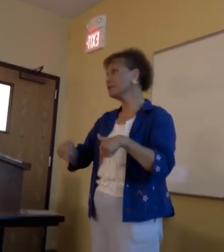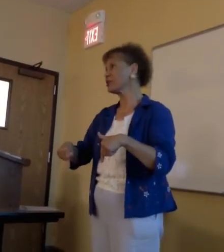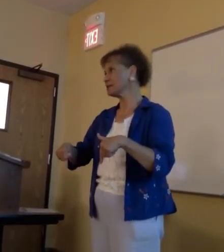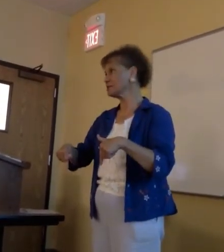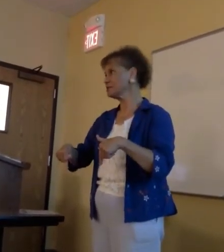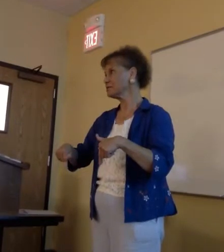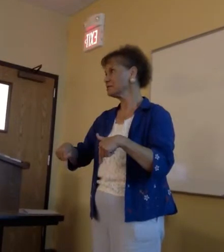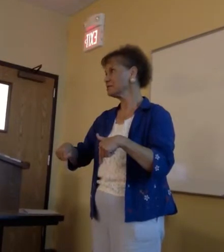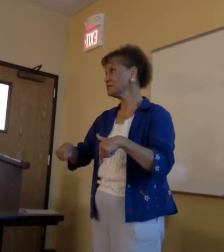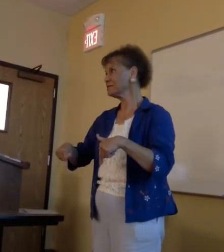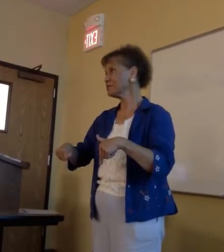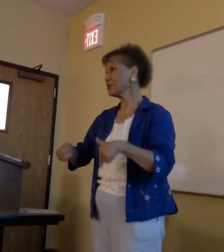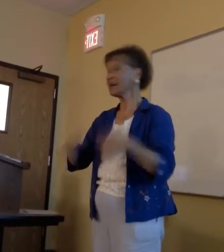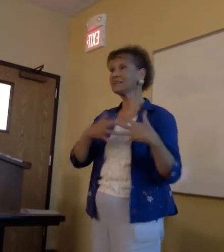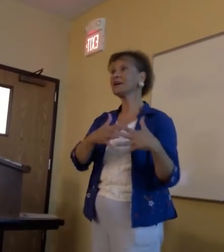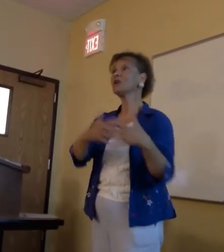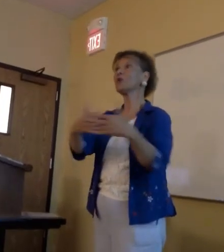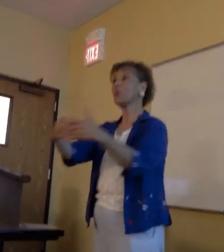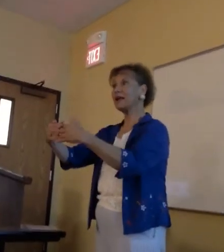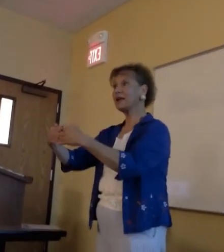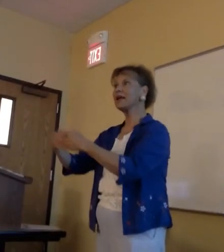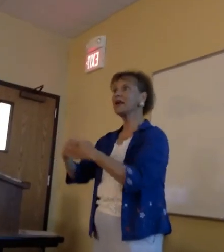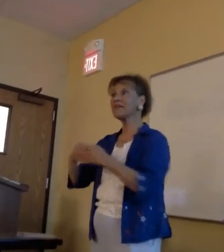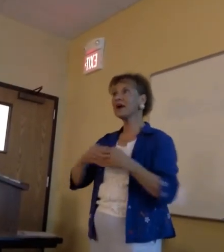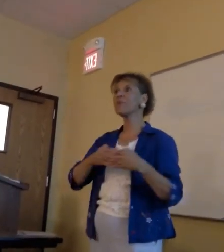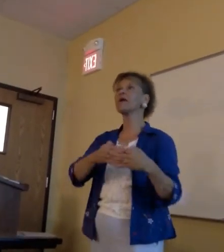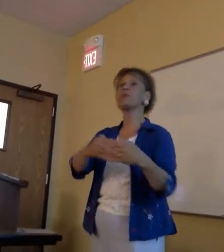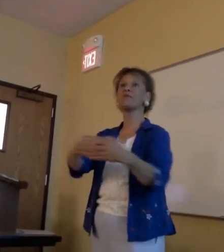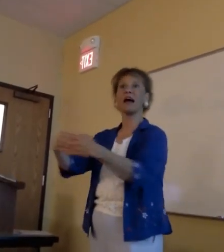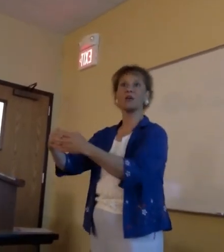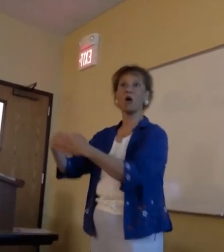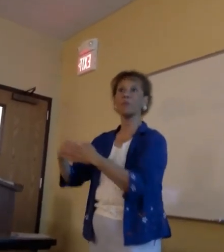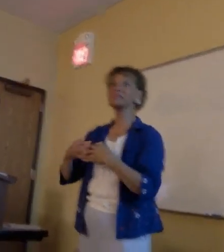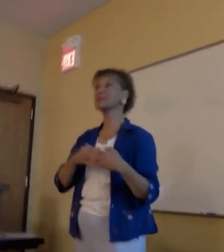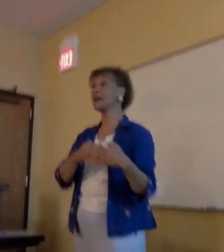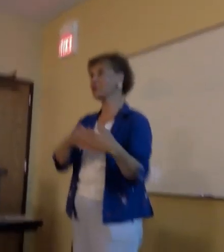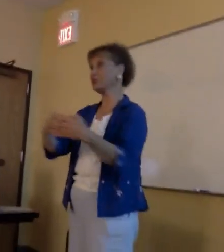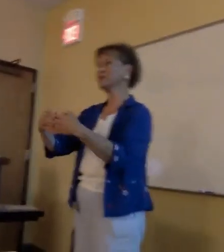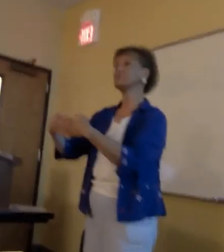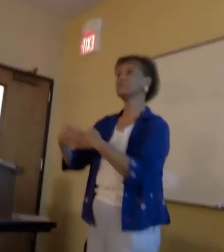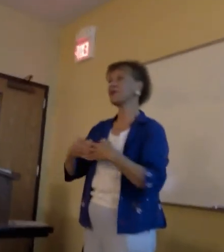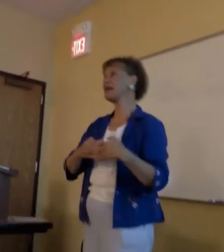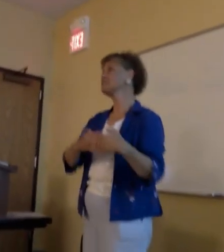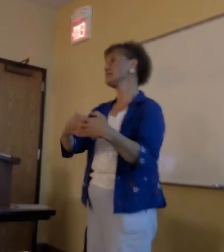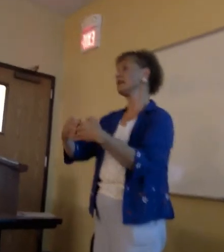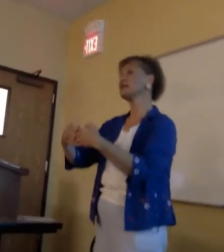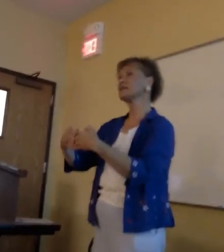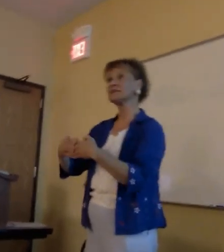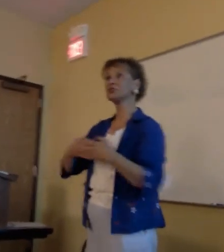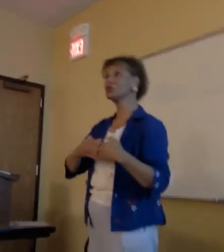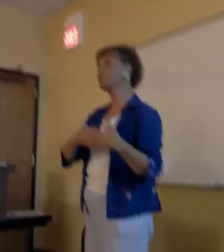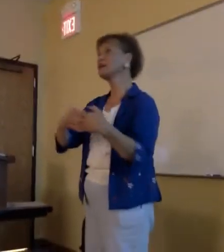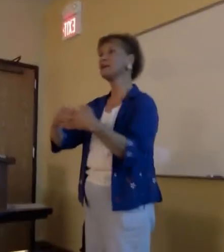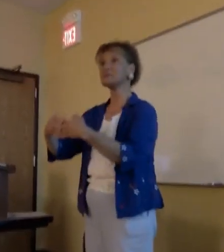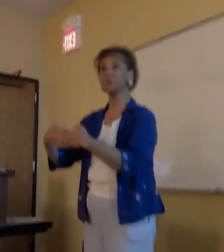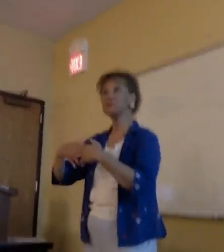immigrants, right? We have come and we've gotten all mixed together from France and England and Germany and Sweden